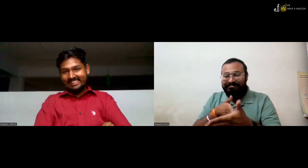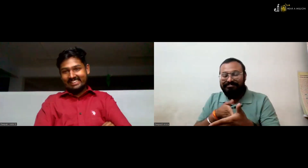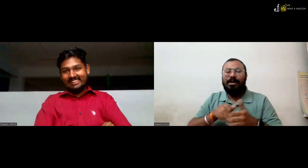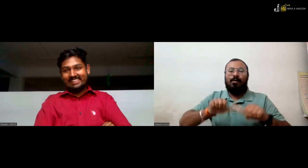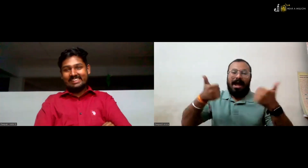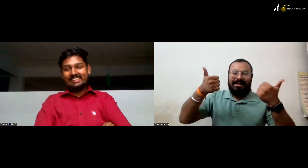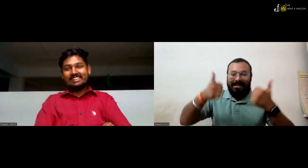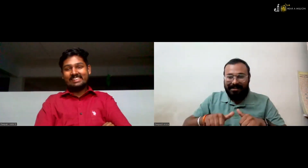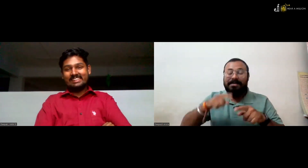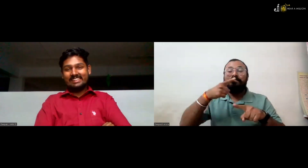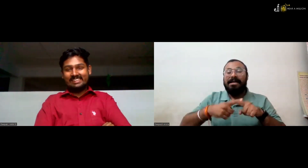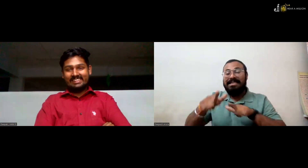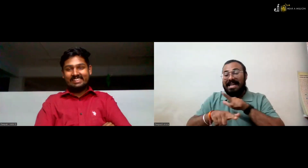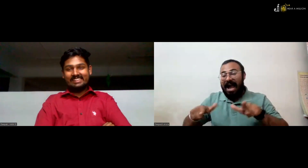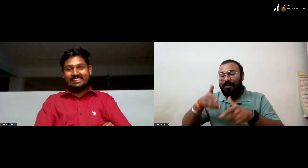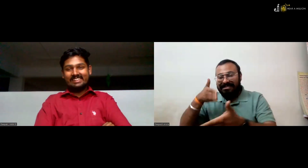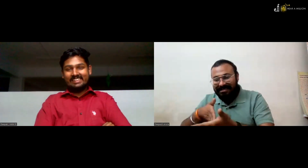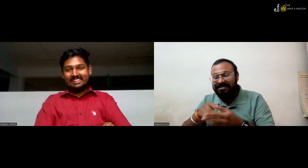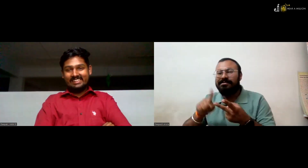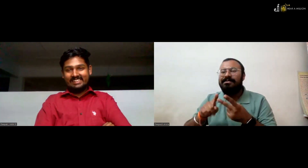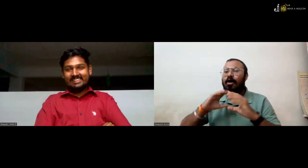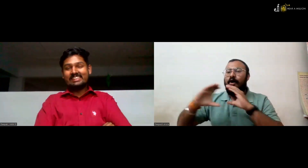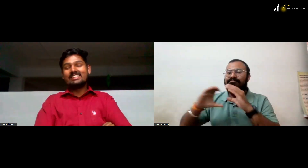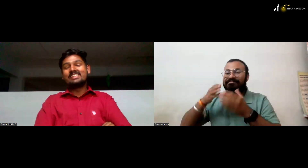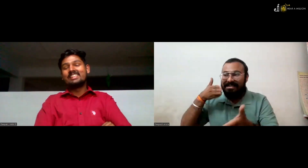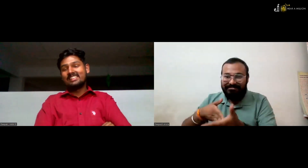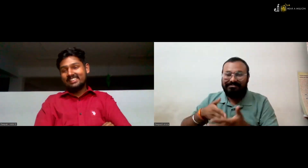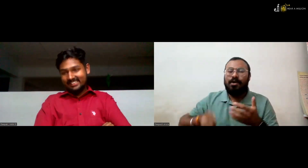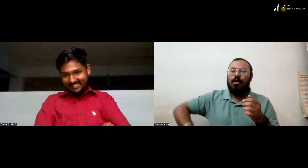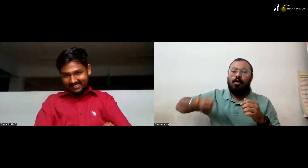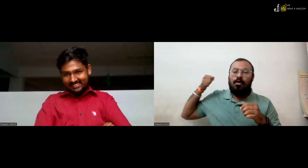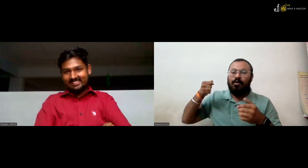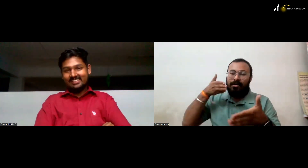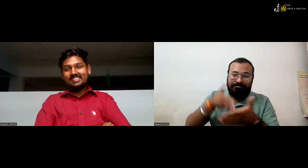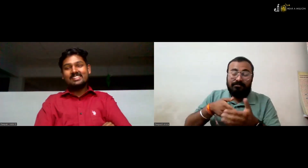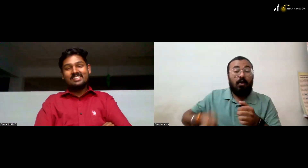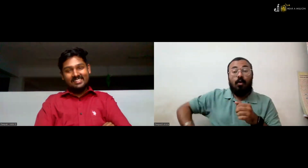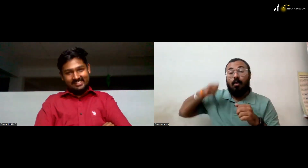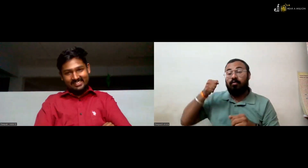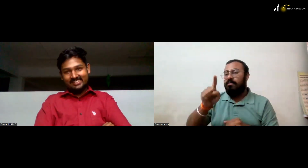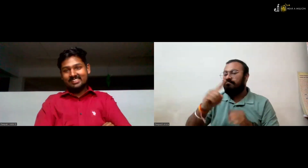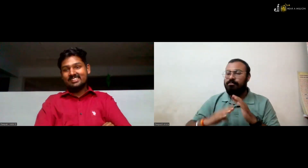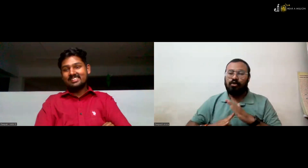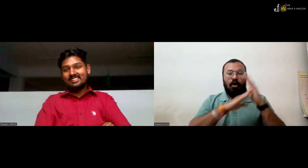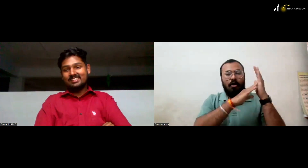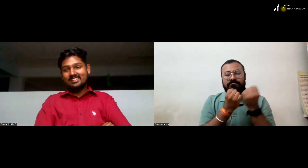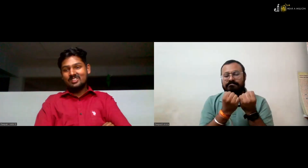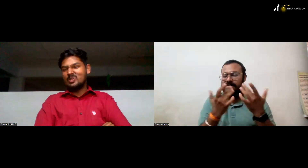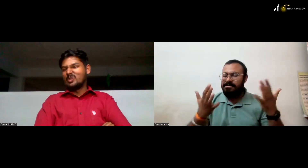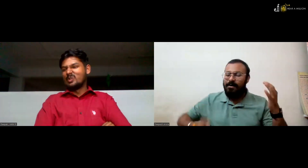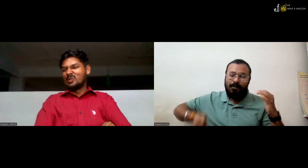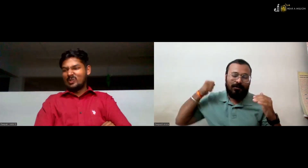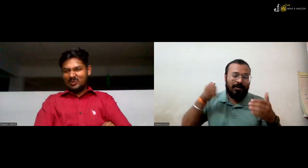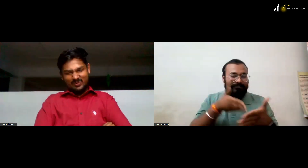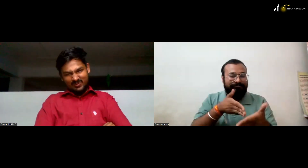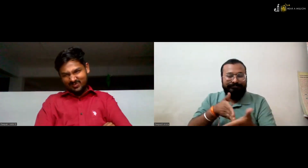people, and we were just we had some challenges where we we missed one of our member into a